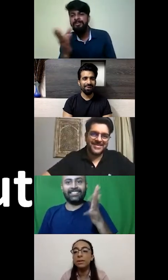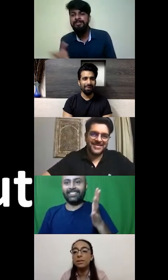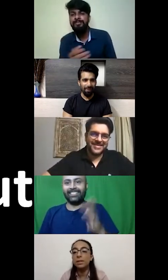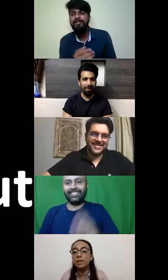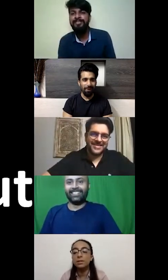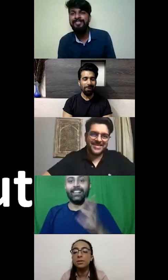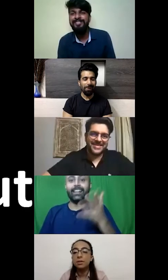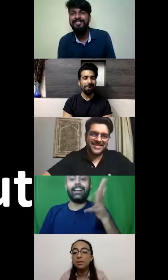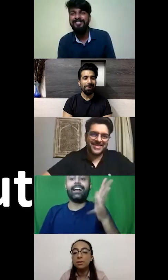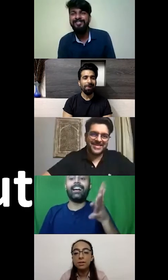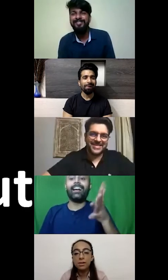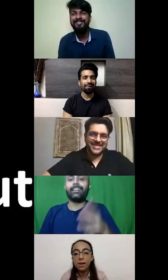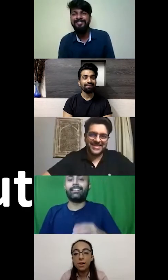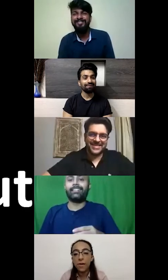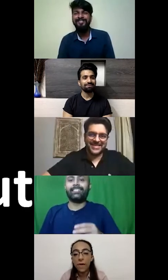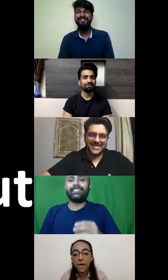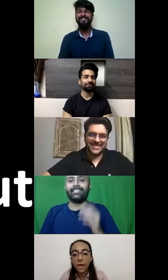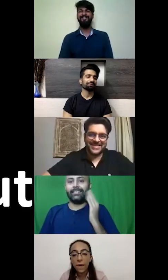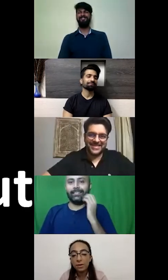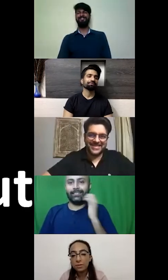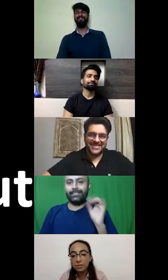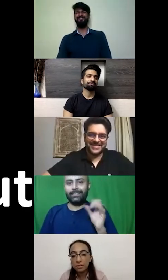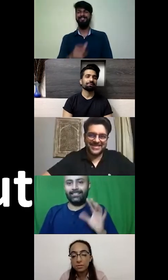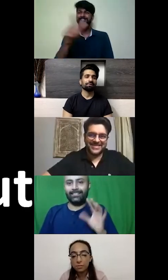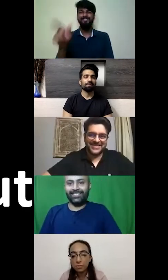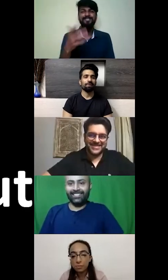some exercise.